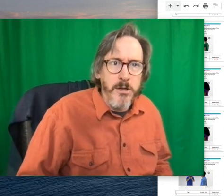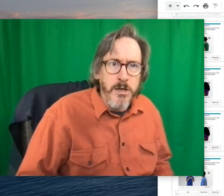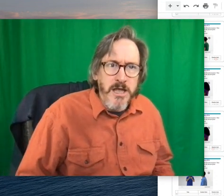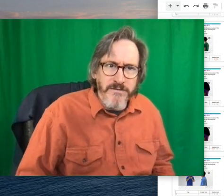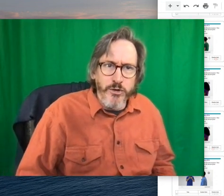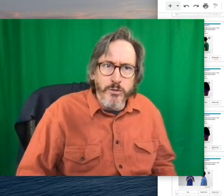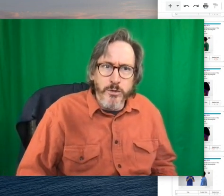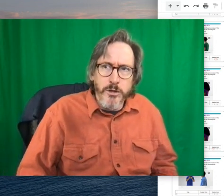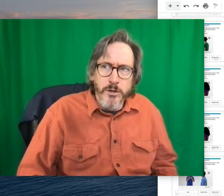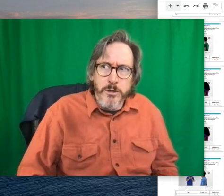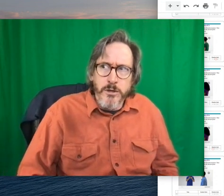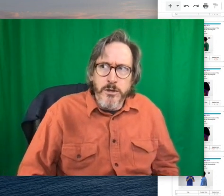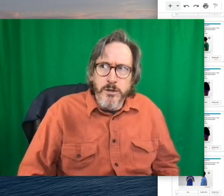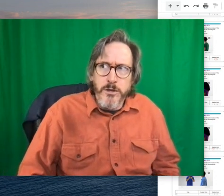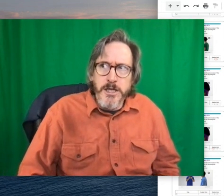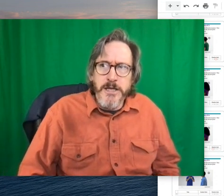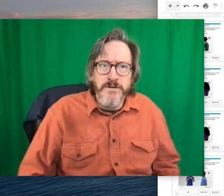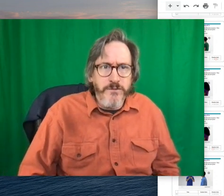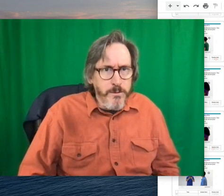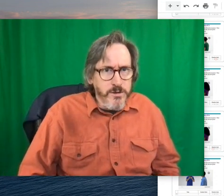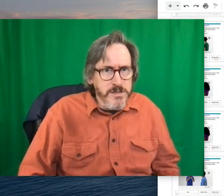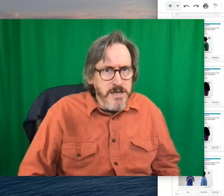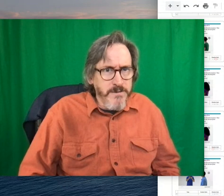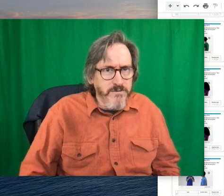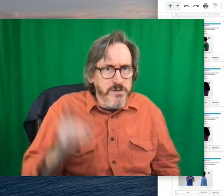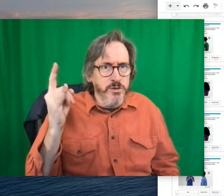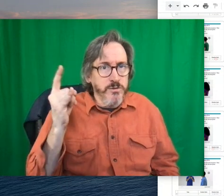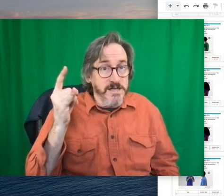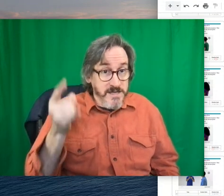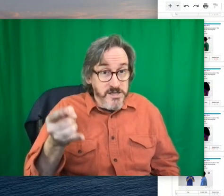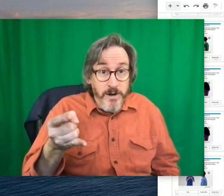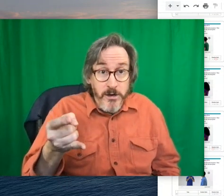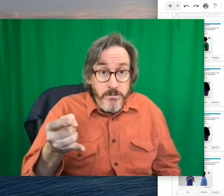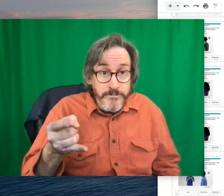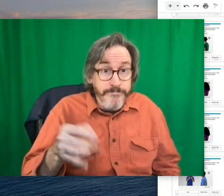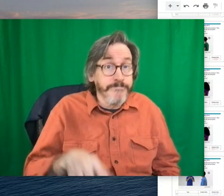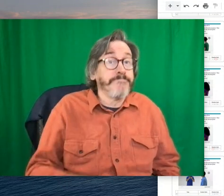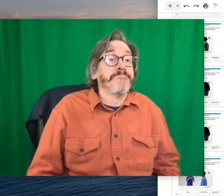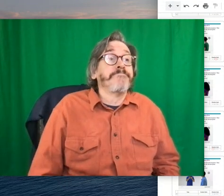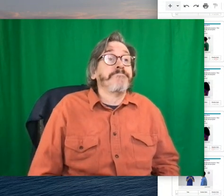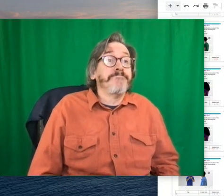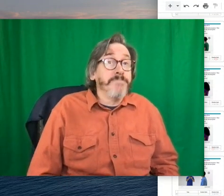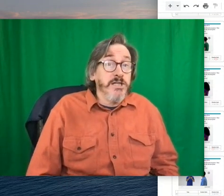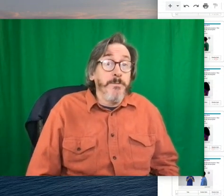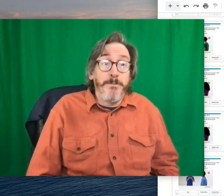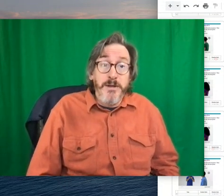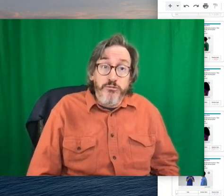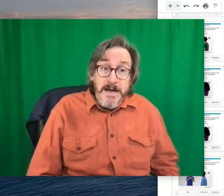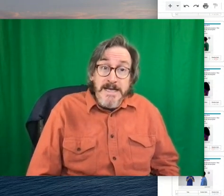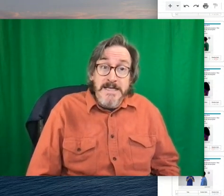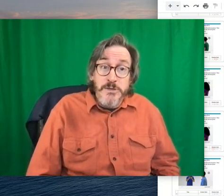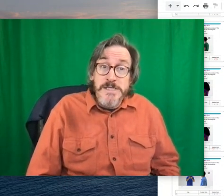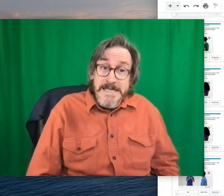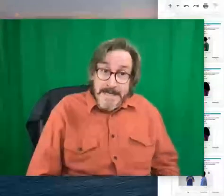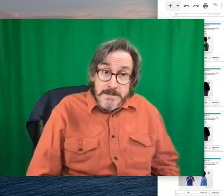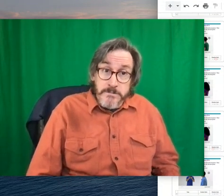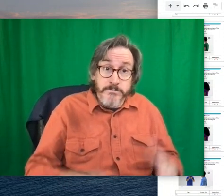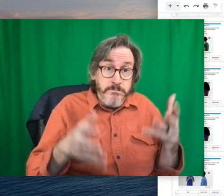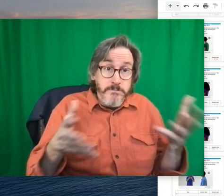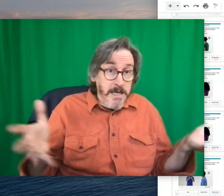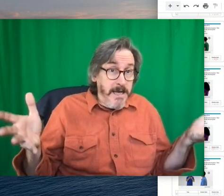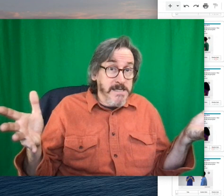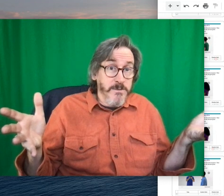both. If you, even if you're the type of person who doesn't swear, be ready to see